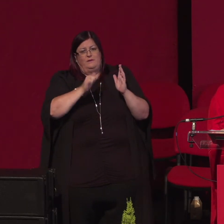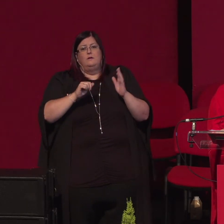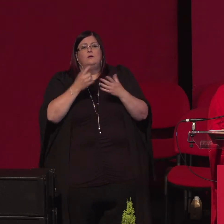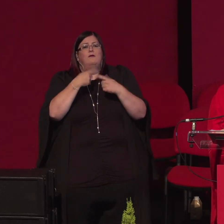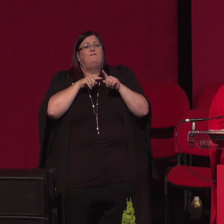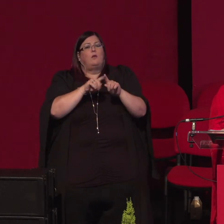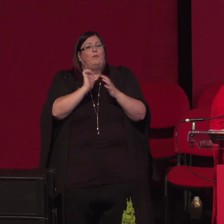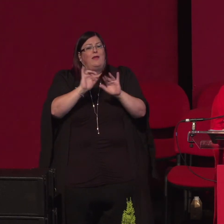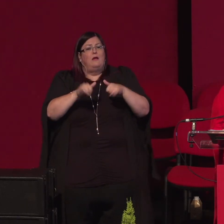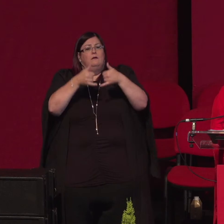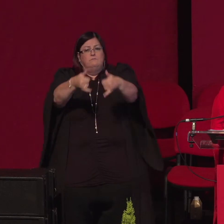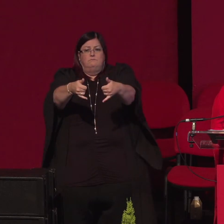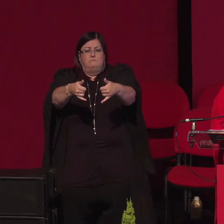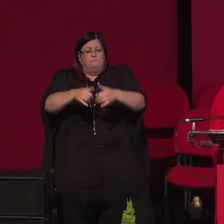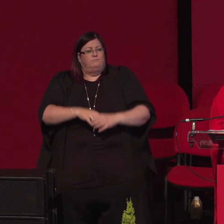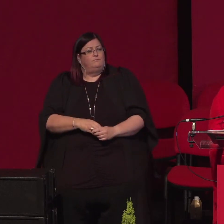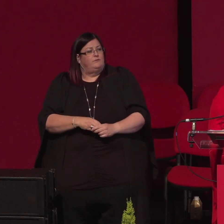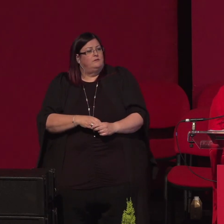by award.